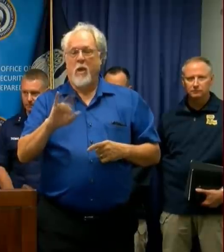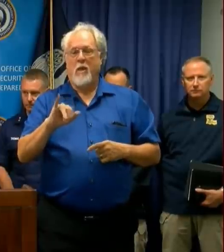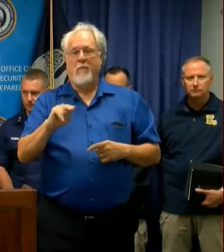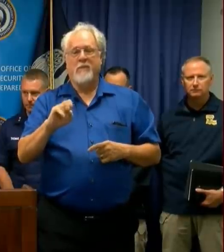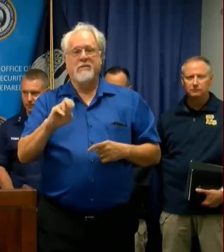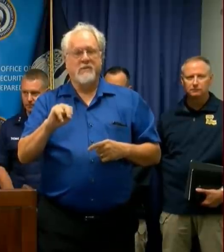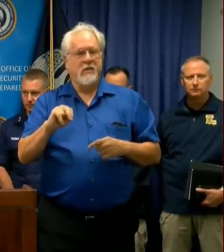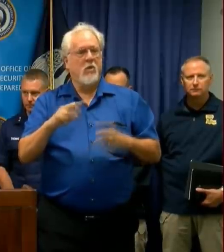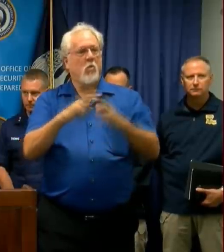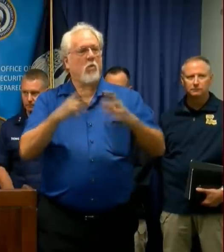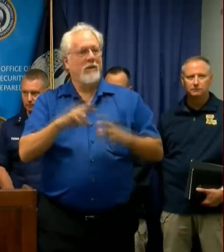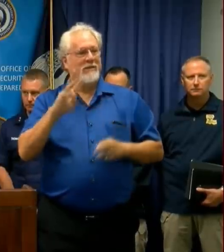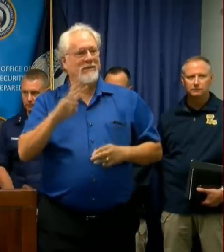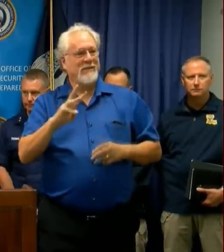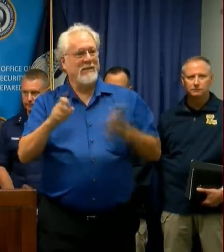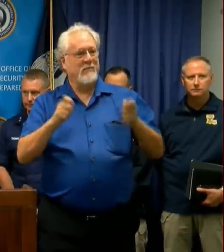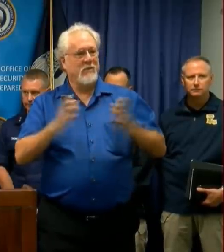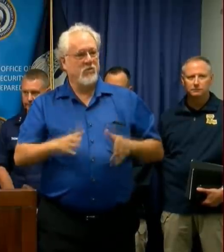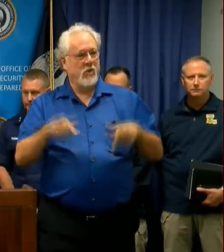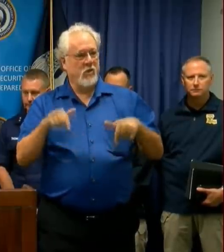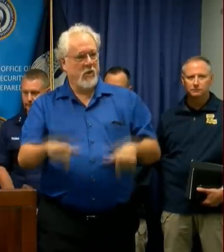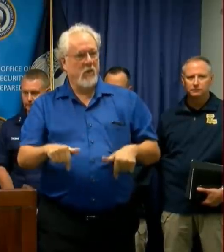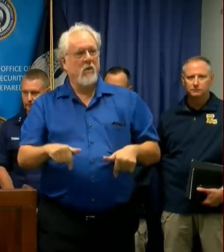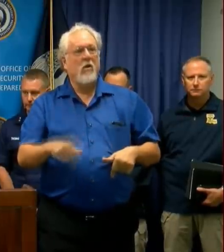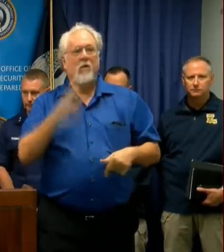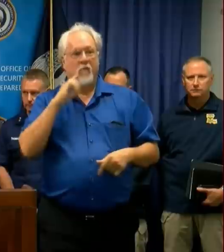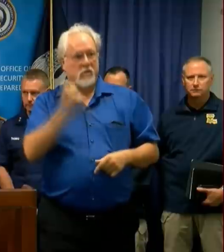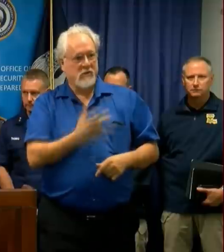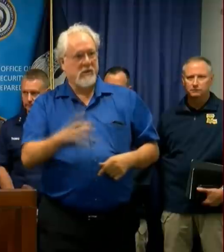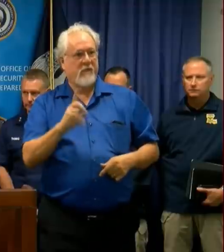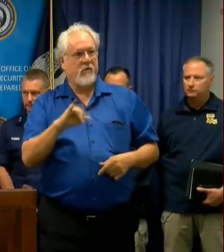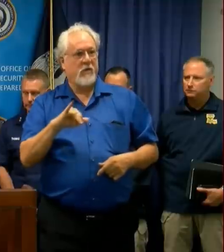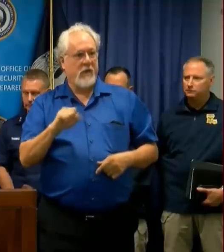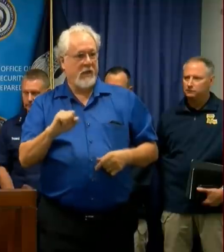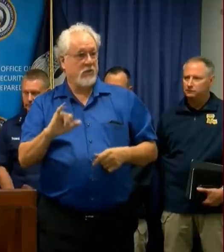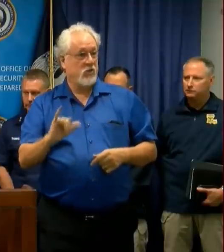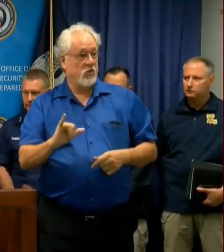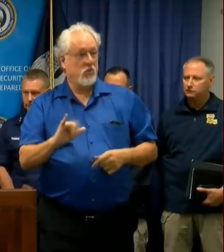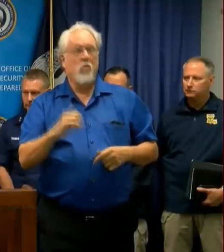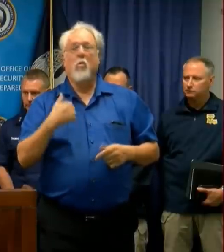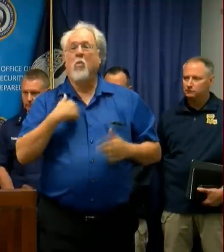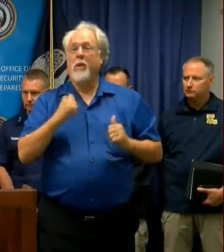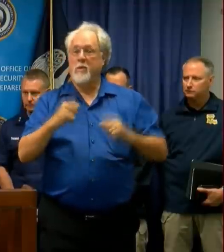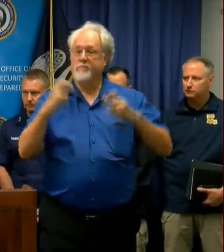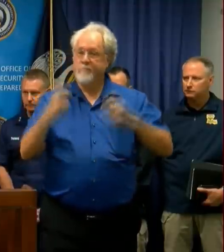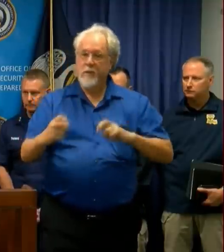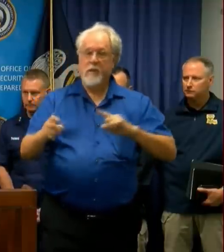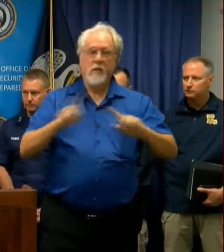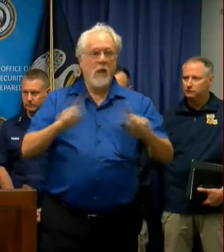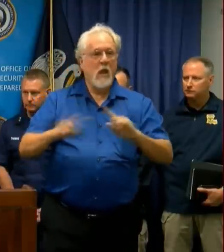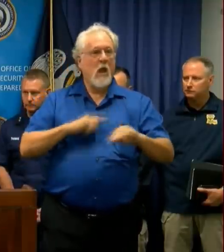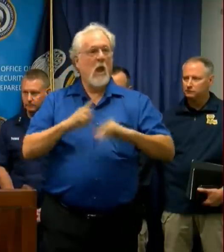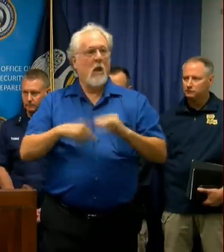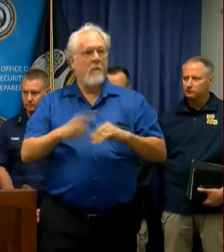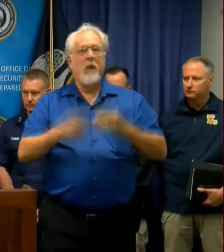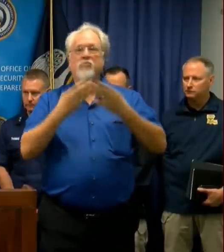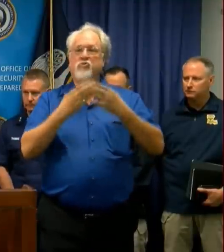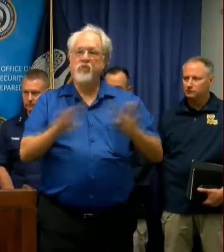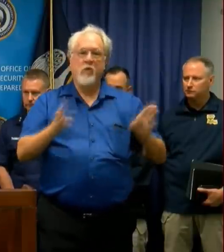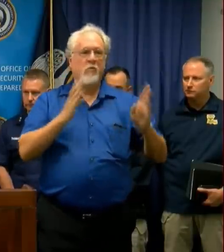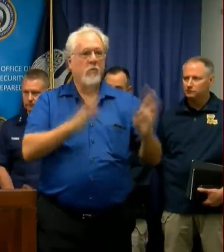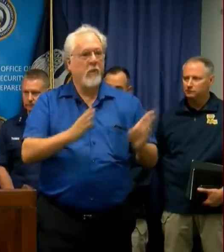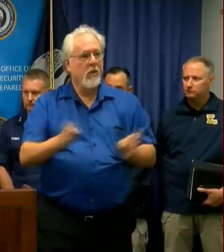FEMA Region 6 administrator here, for several days as well, so that we could have conversations about